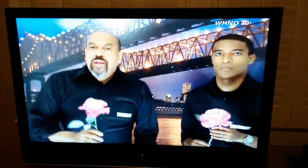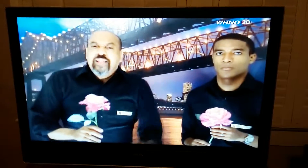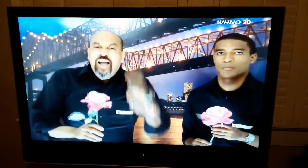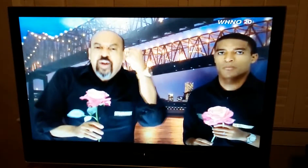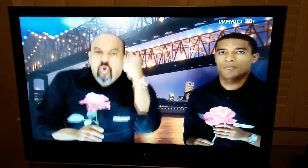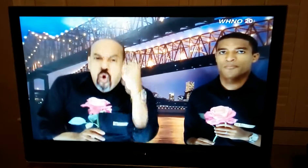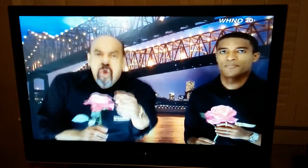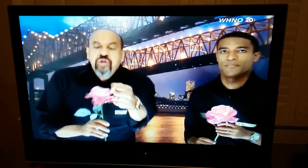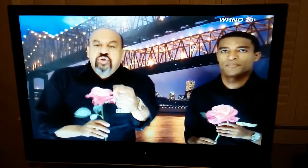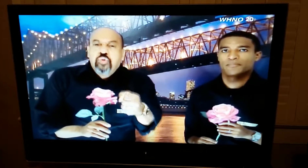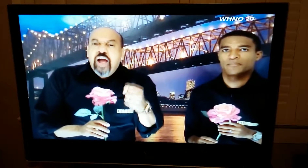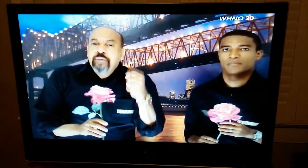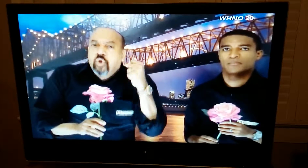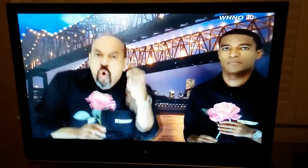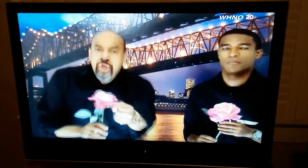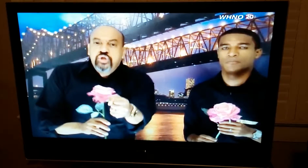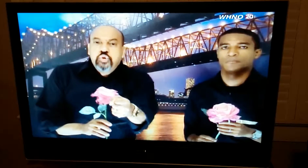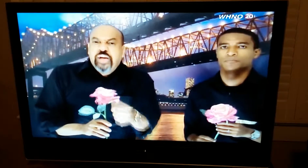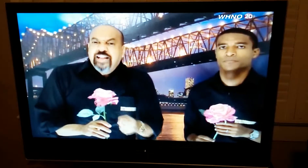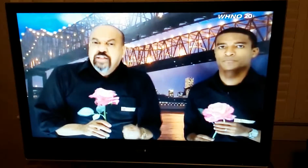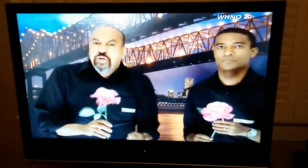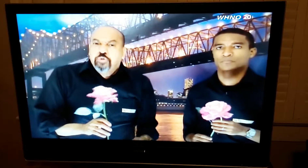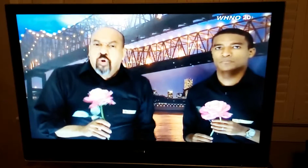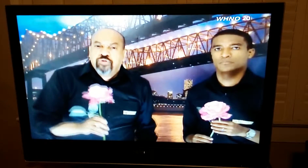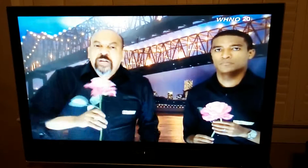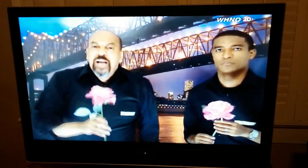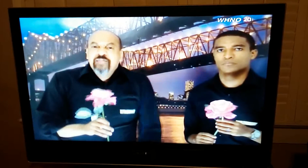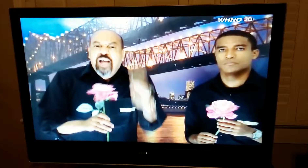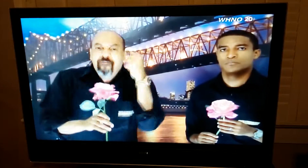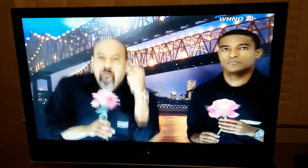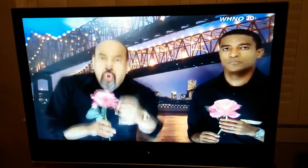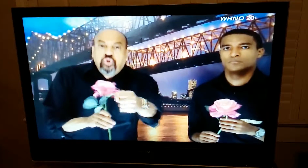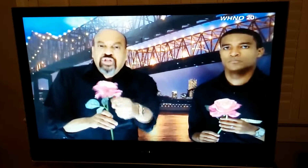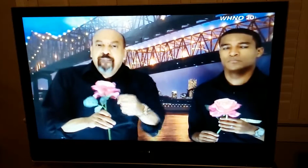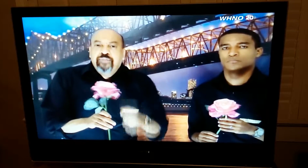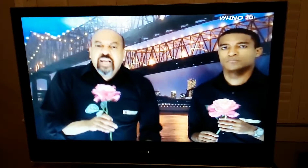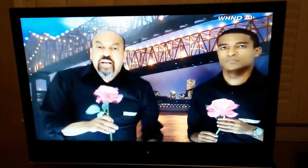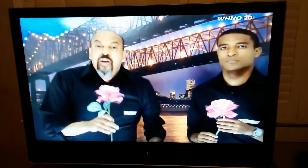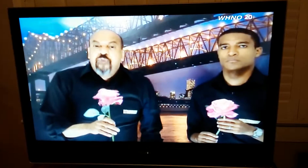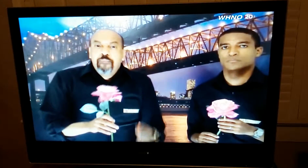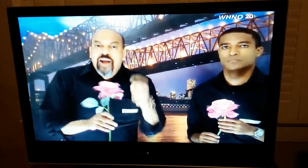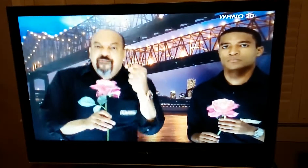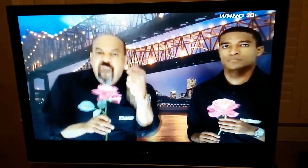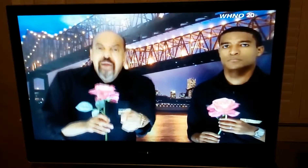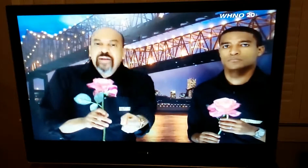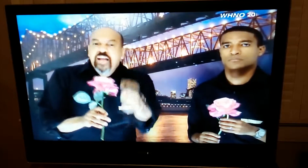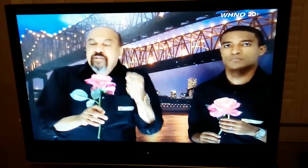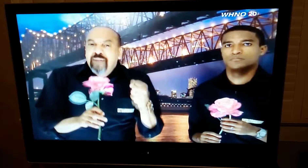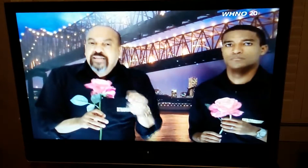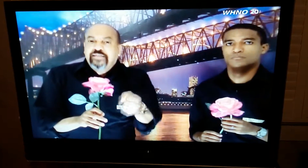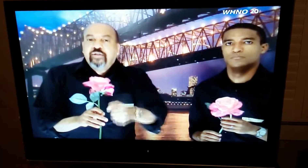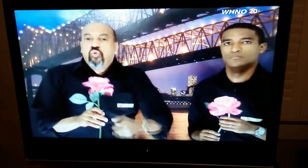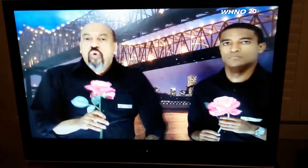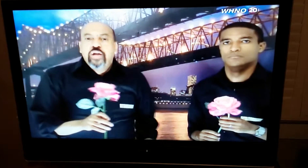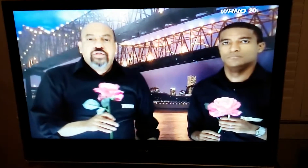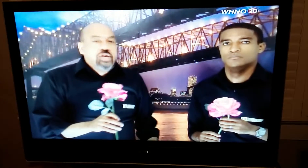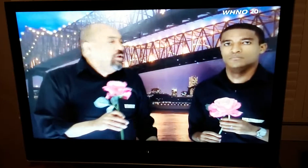but I'm going to get this rose, and I do something for my family and my situation